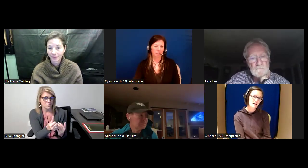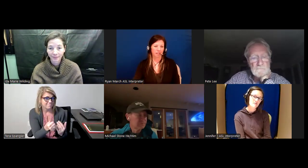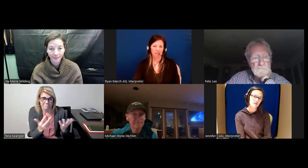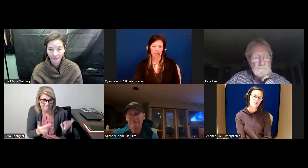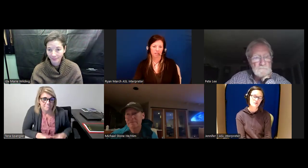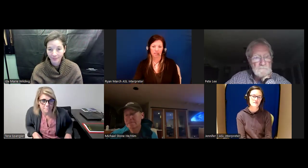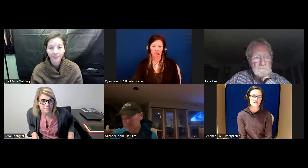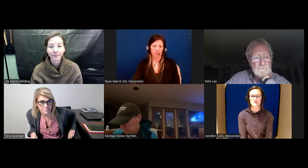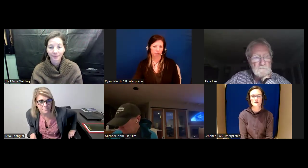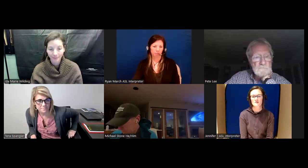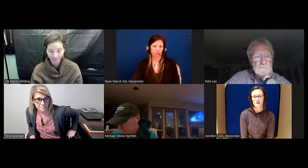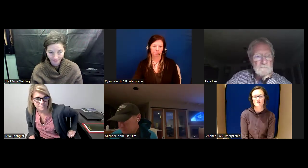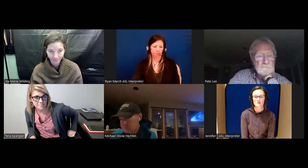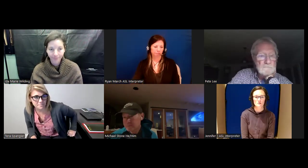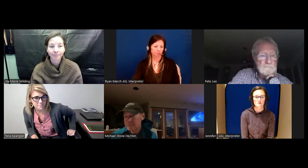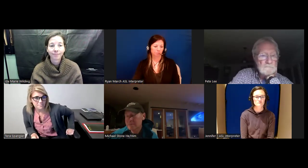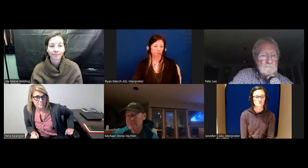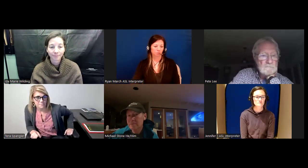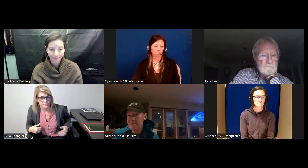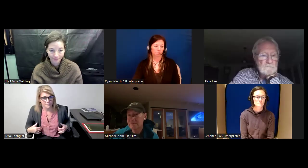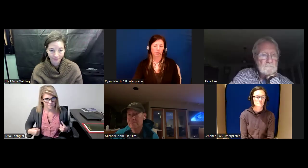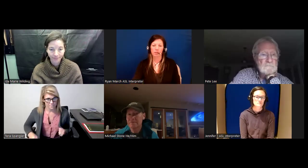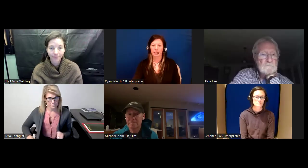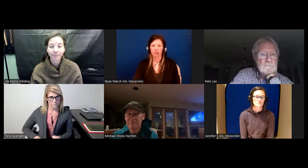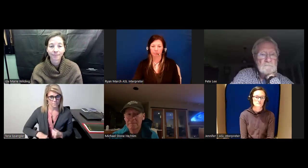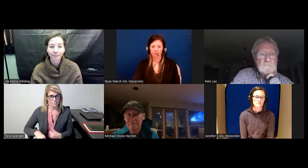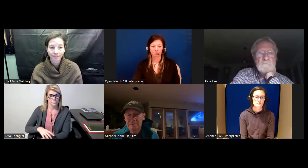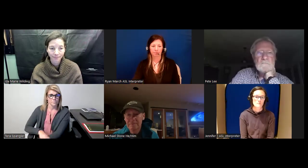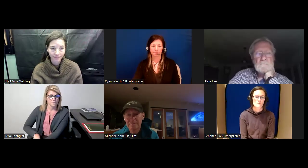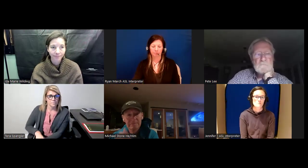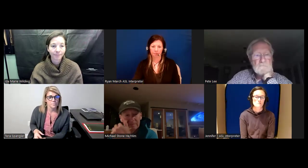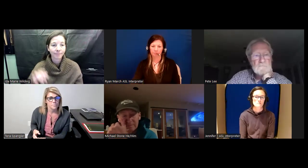some level of proficiency, but there's many that don't. Right.